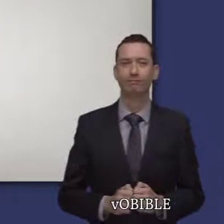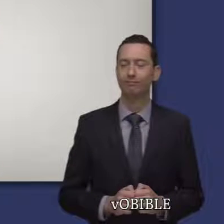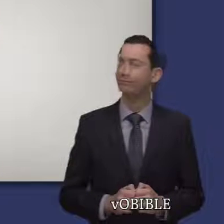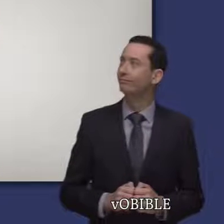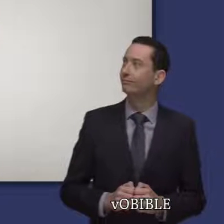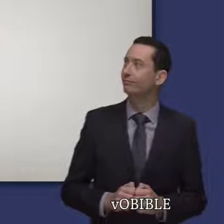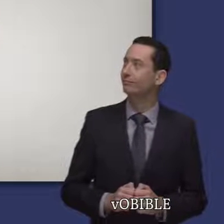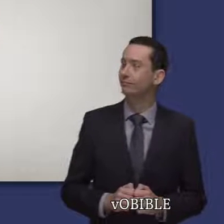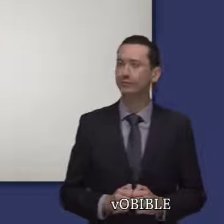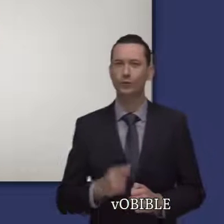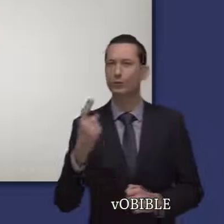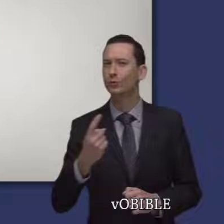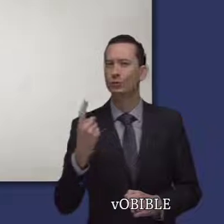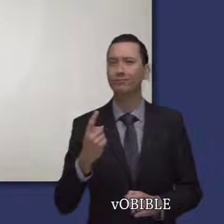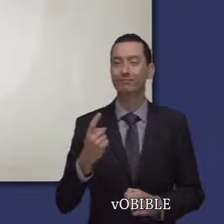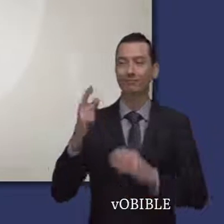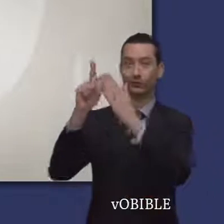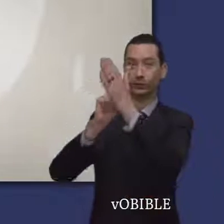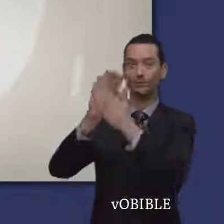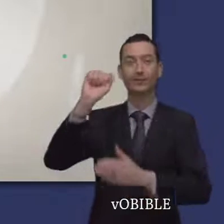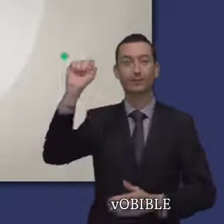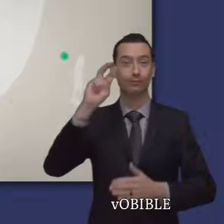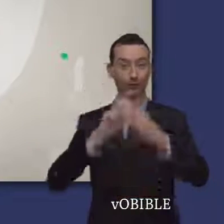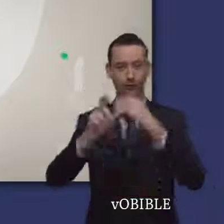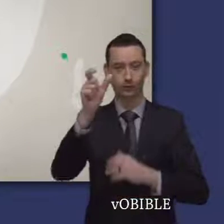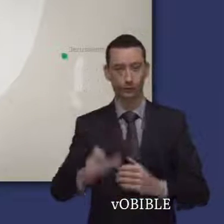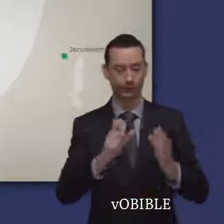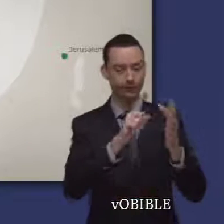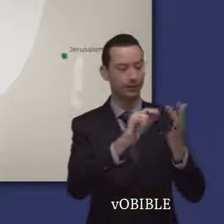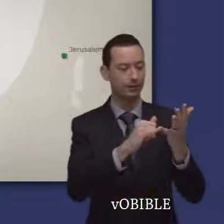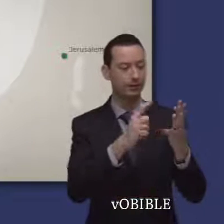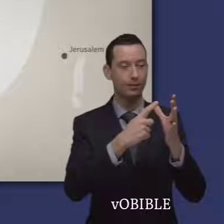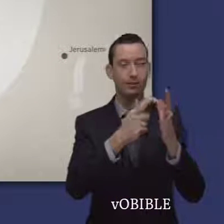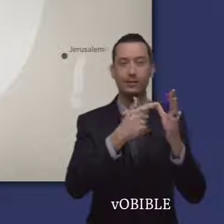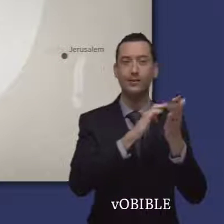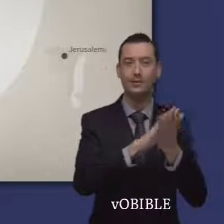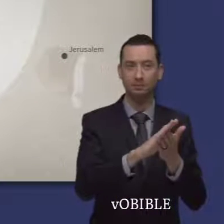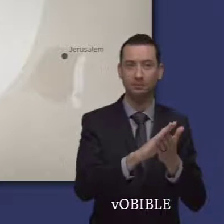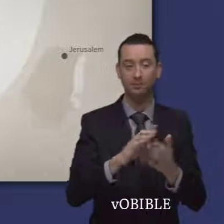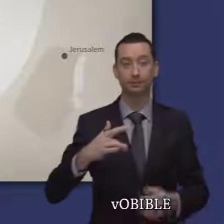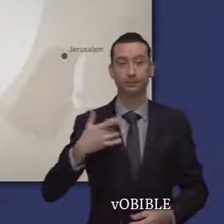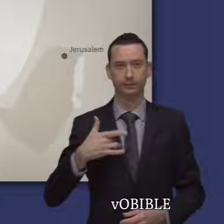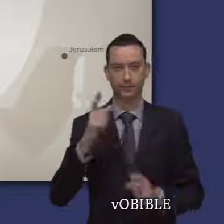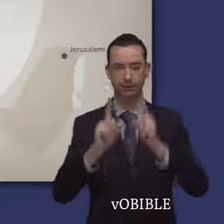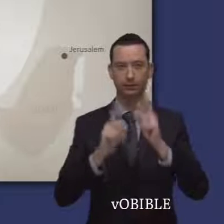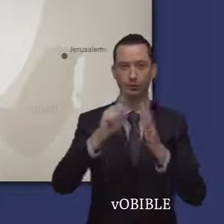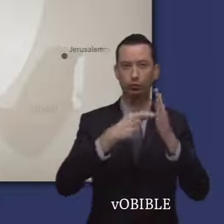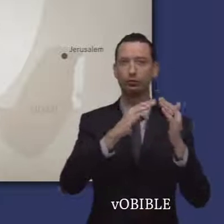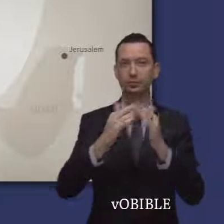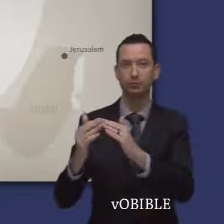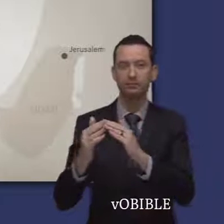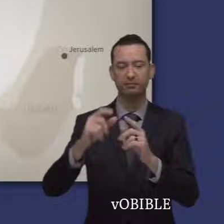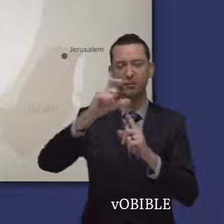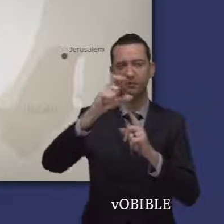Isaiah served as Jehovah's prophet. He wrote the book bearing his name while stationed in Jerusalem, the capital of the two-tribe